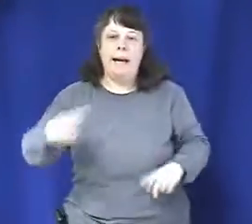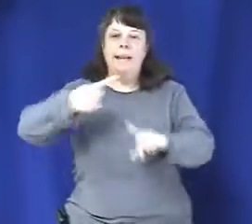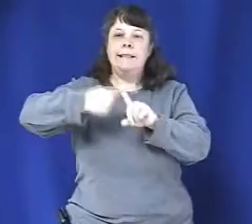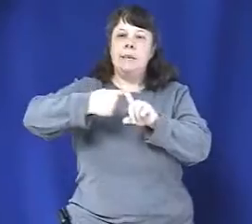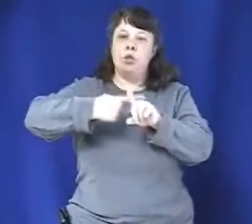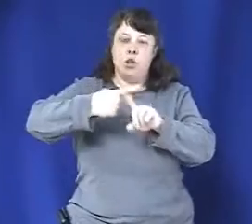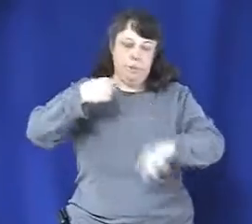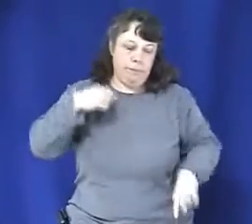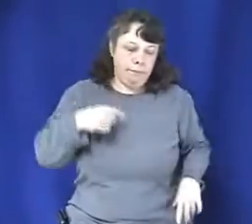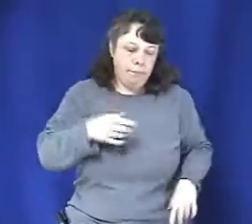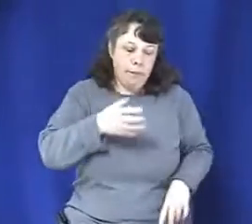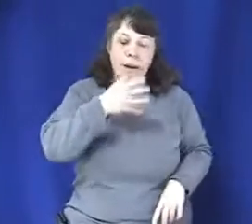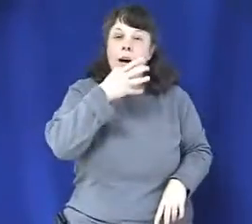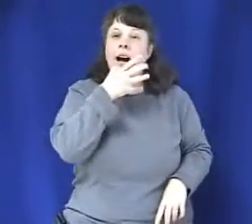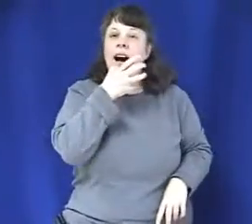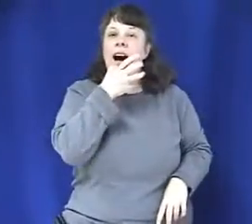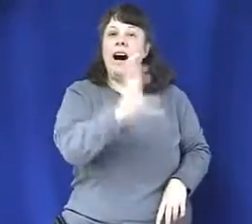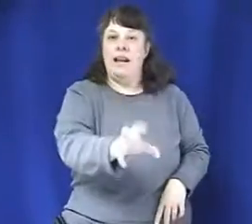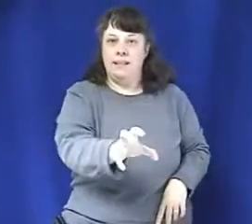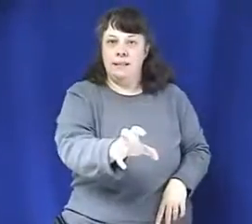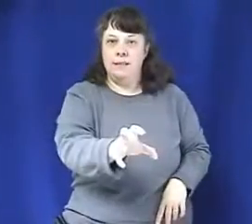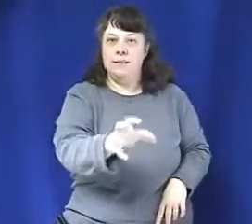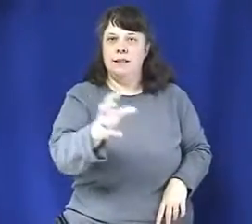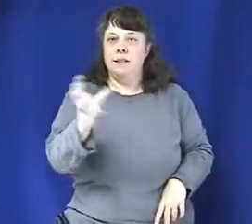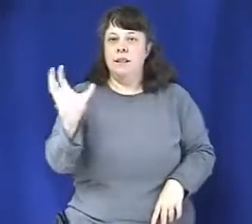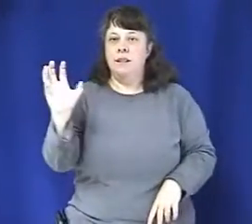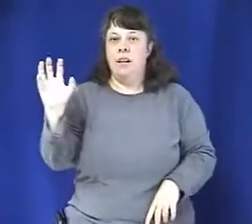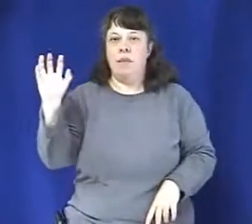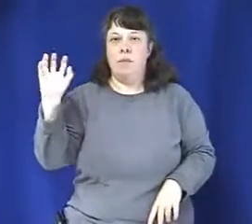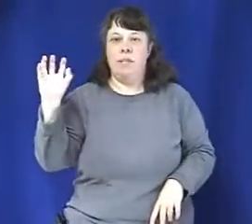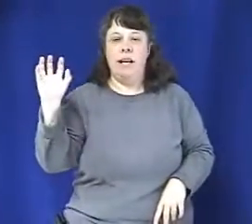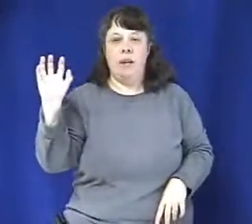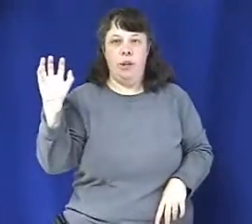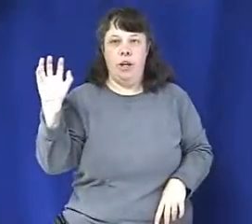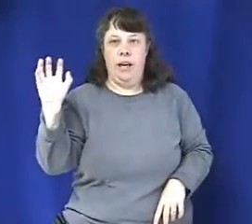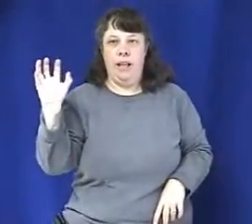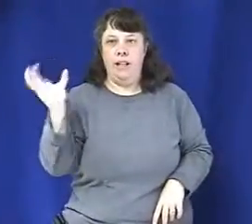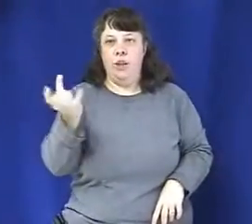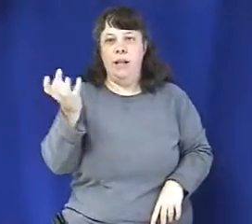Okay, temperature. Hot. You have a potato in your hand and you're going to